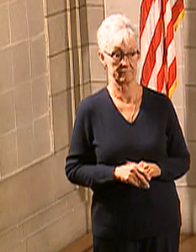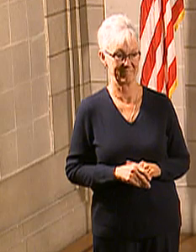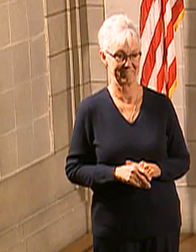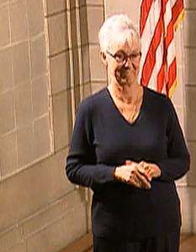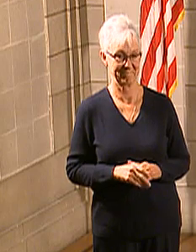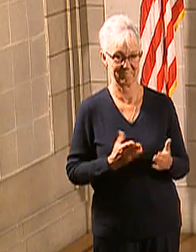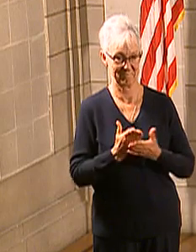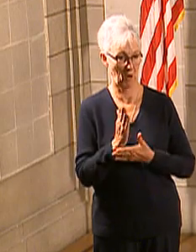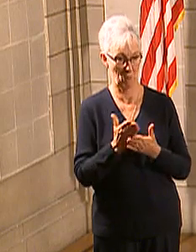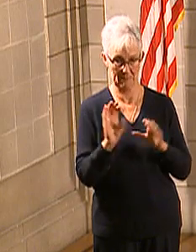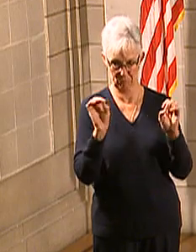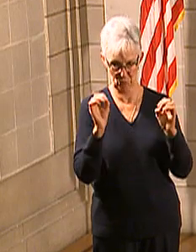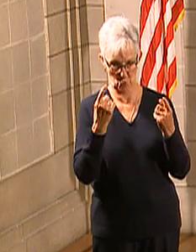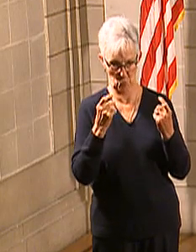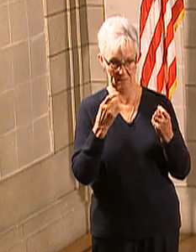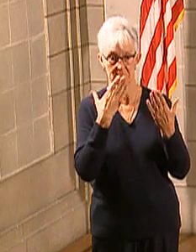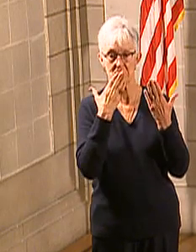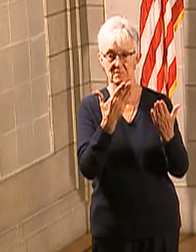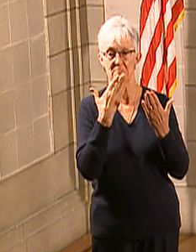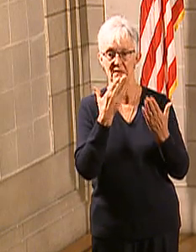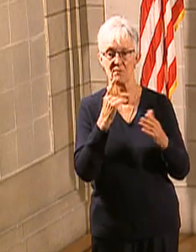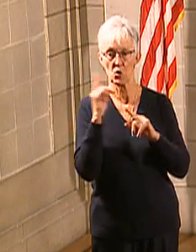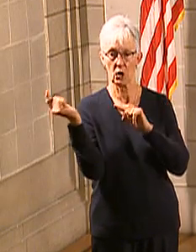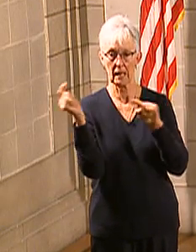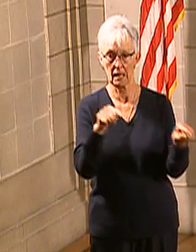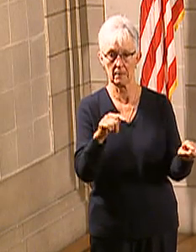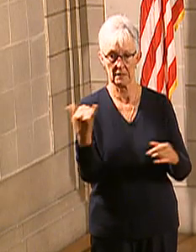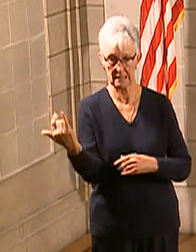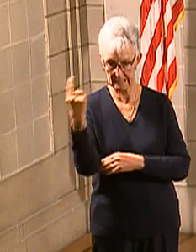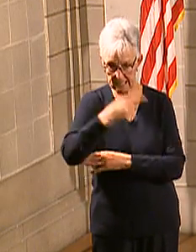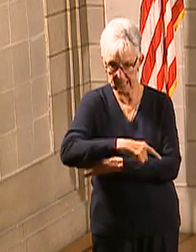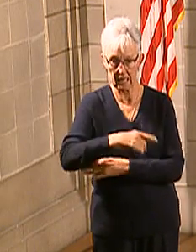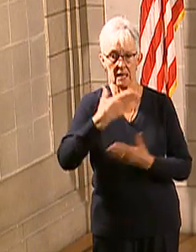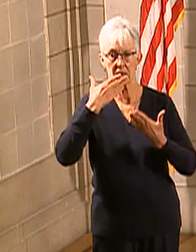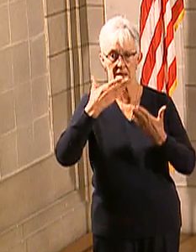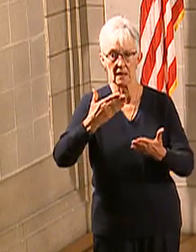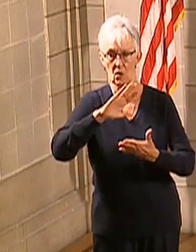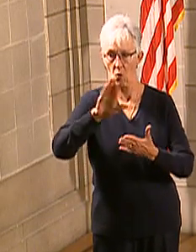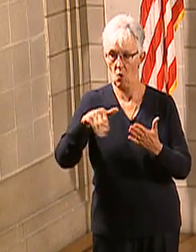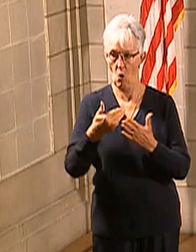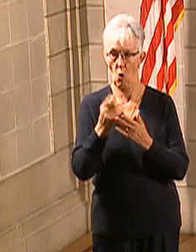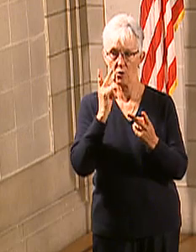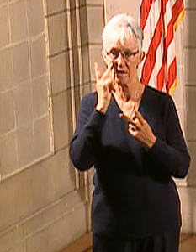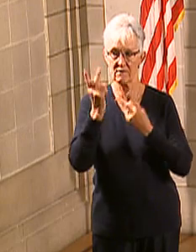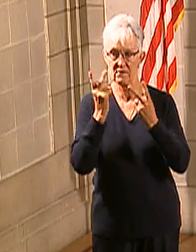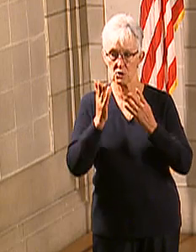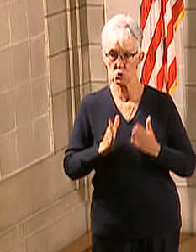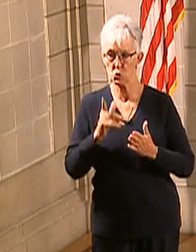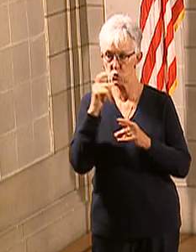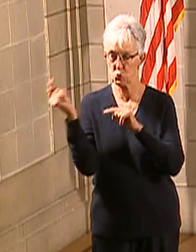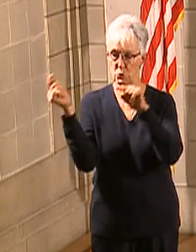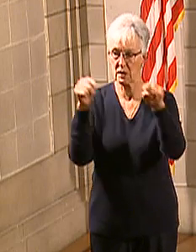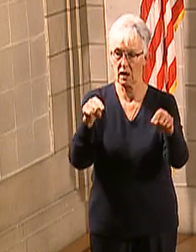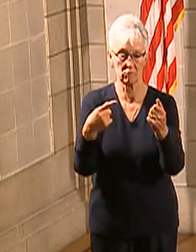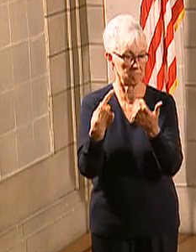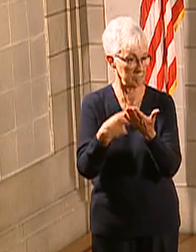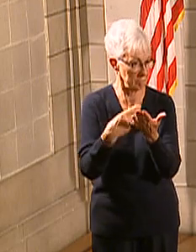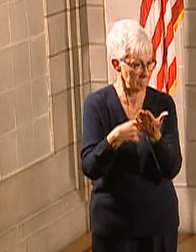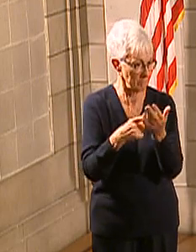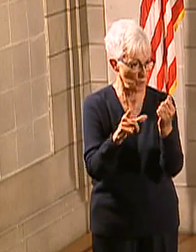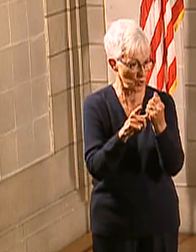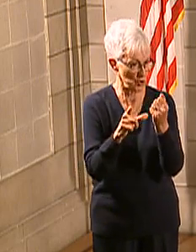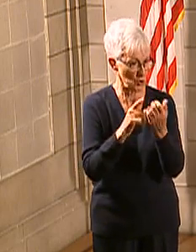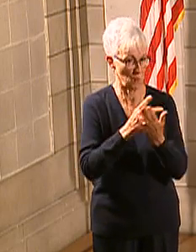All right, seeing none, thank you all very much for joining us here today. Again, I want to thank all of our guests who came here to talk about the apprenticeship program and how we